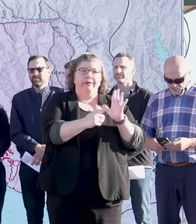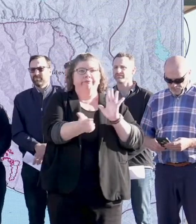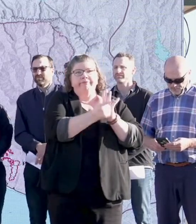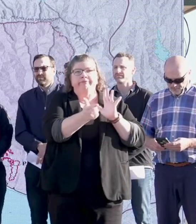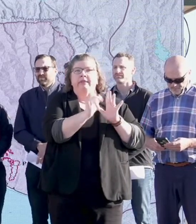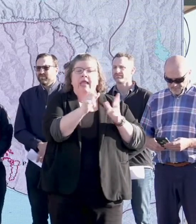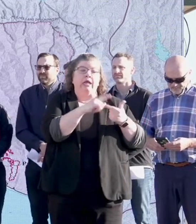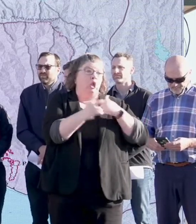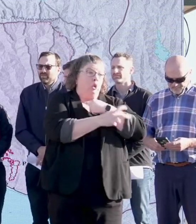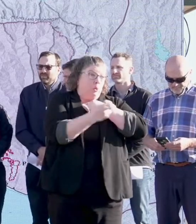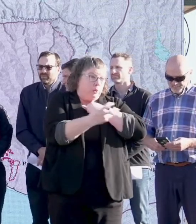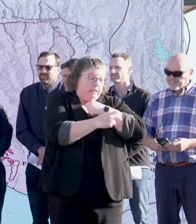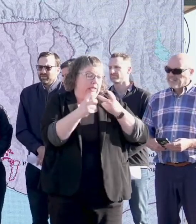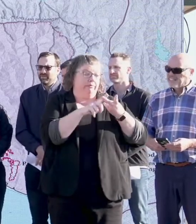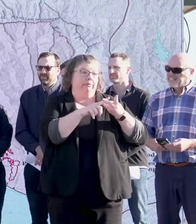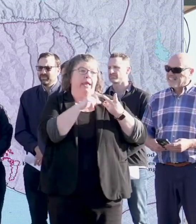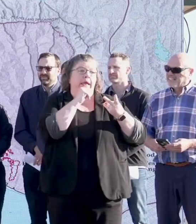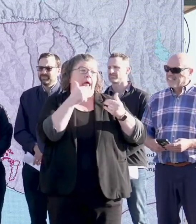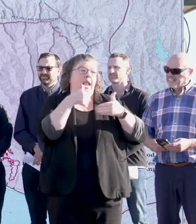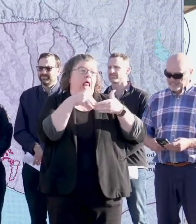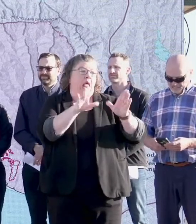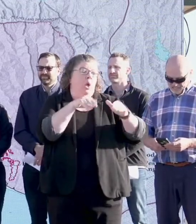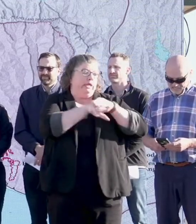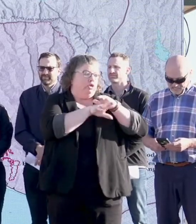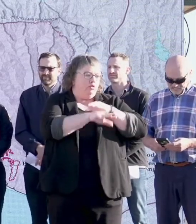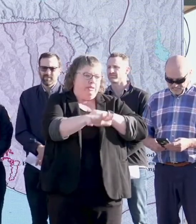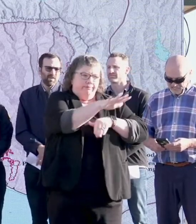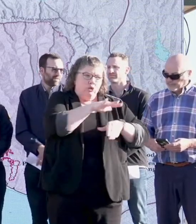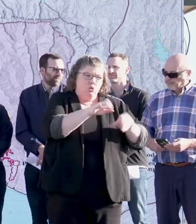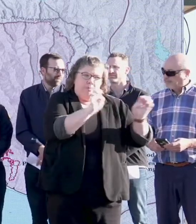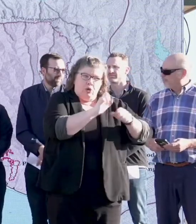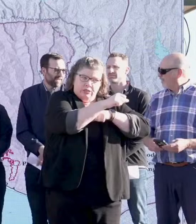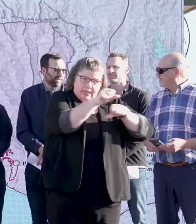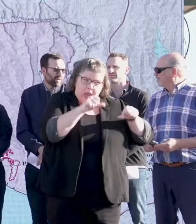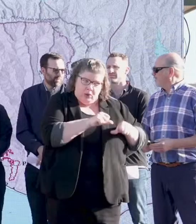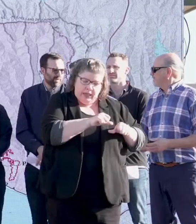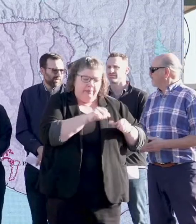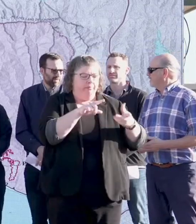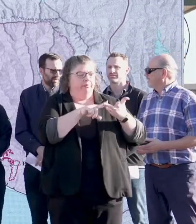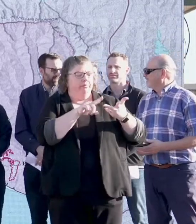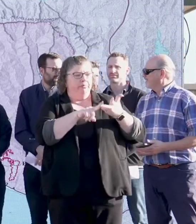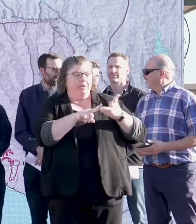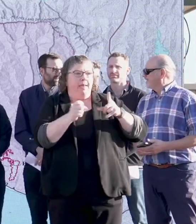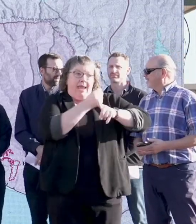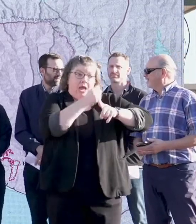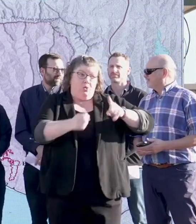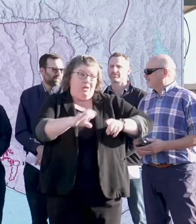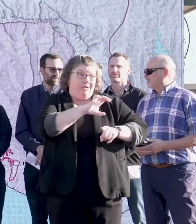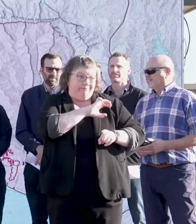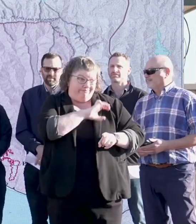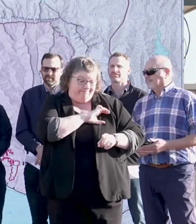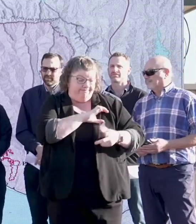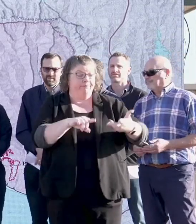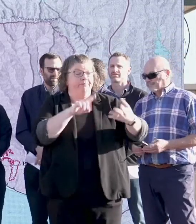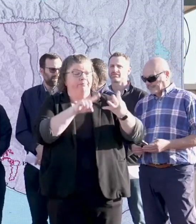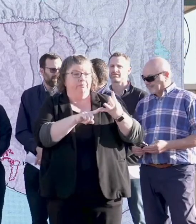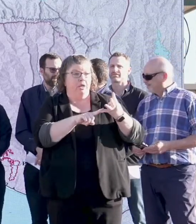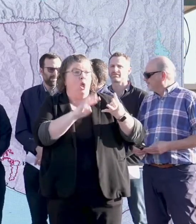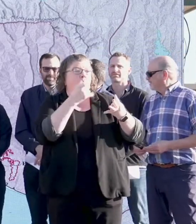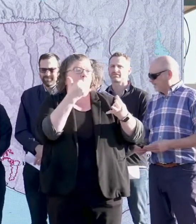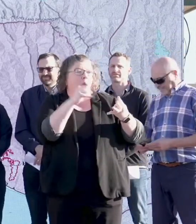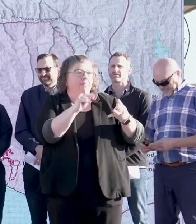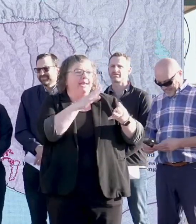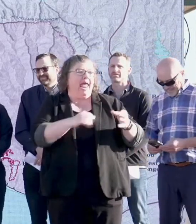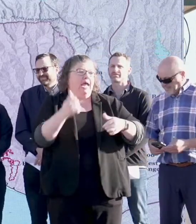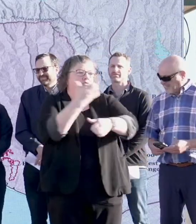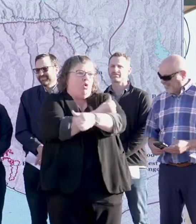as looting, unauthorized entry into an emergency area, battery on a peace officer, as well as weapons and narcotics